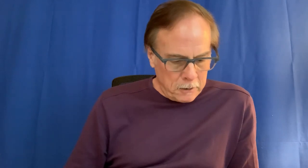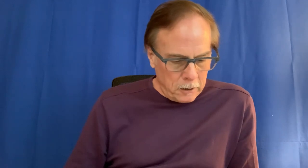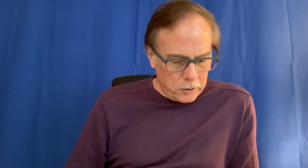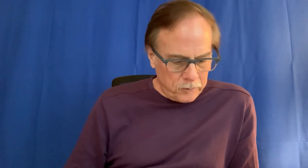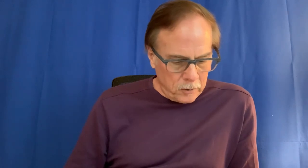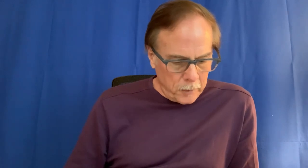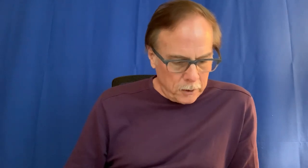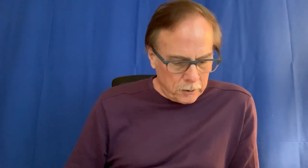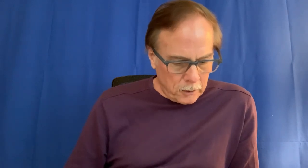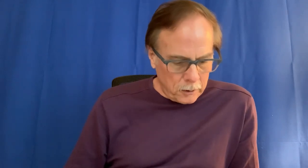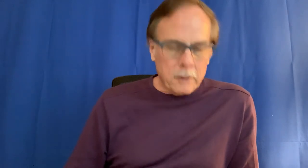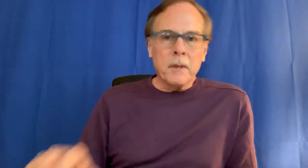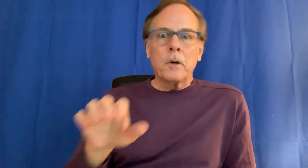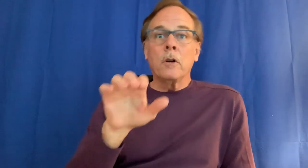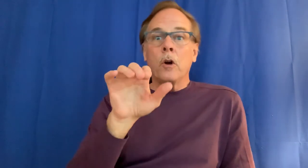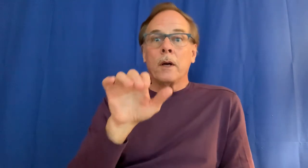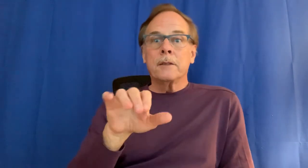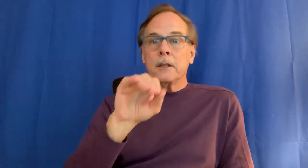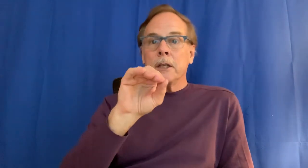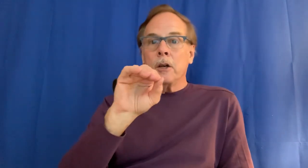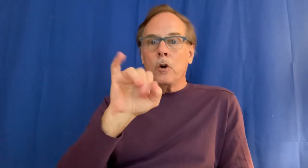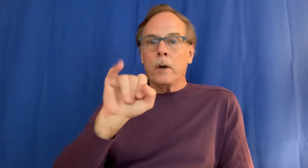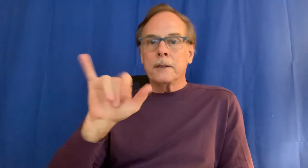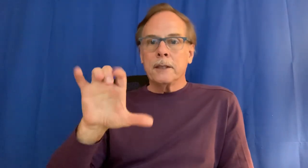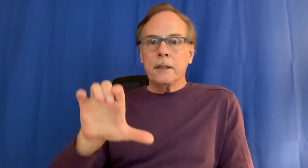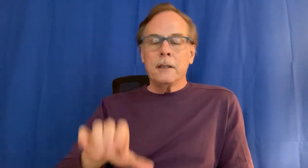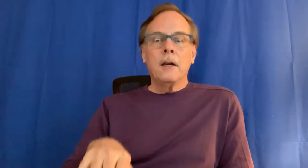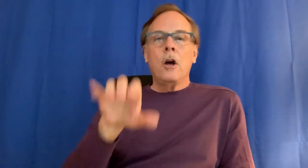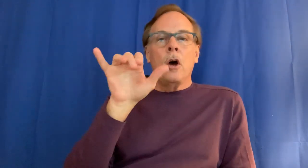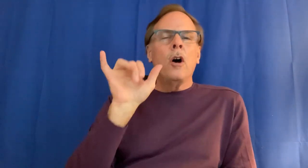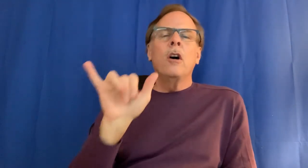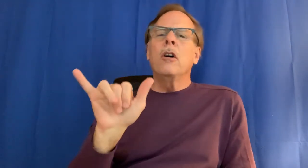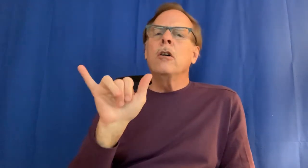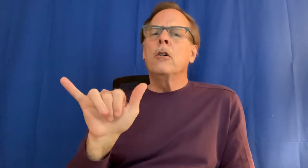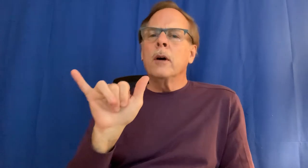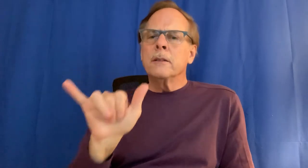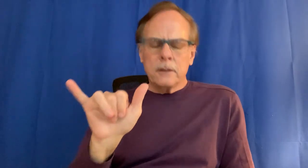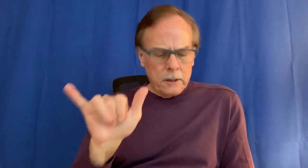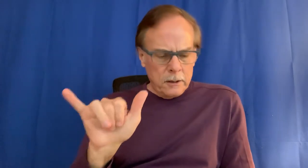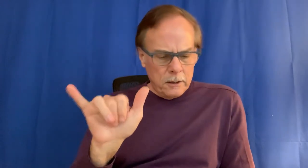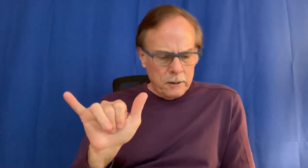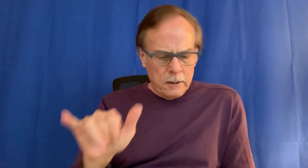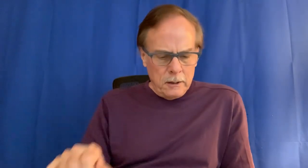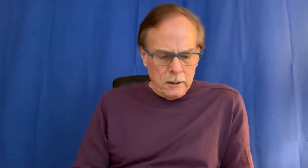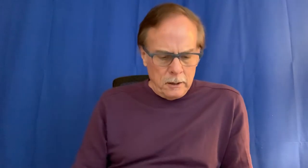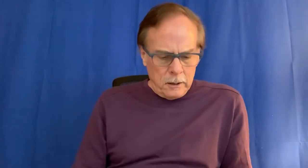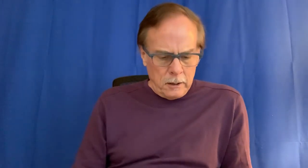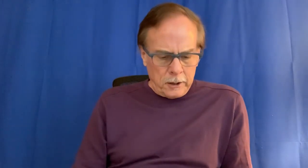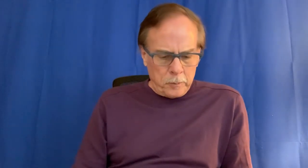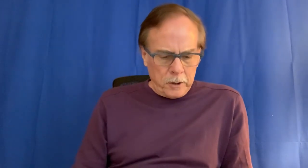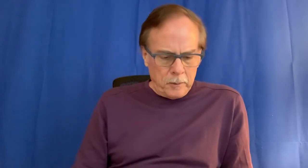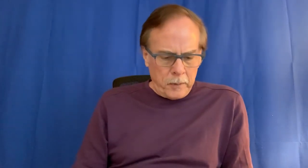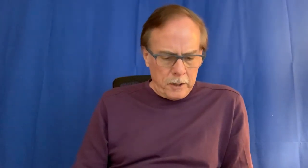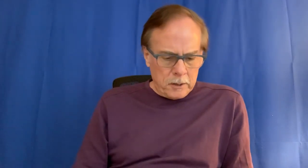Acknowledge information. Remember OIC? Oh, I see. Express amazement,